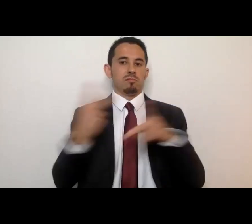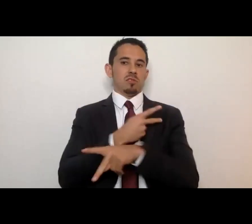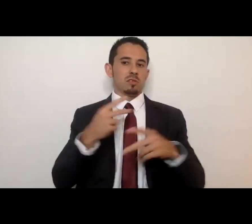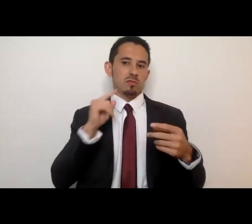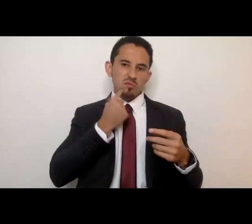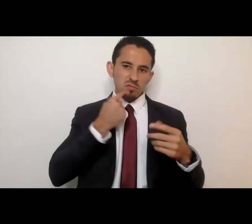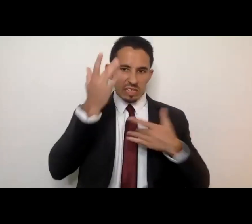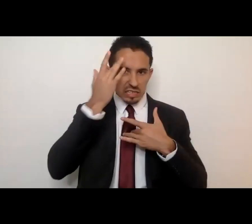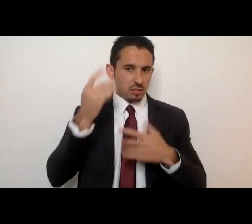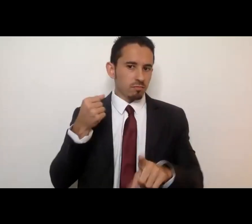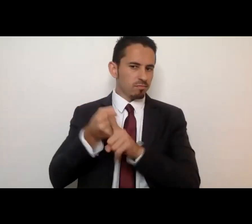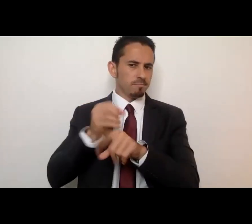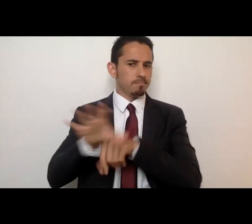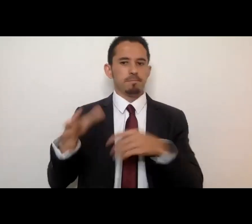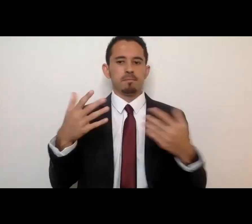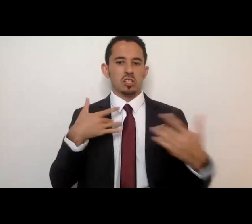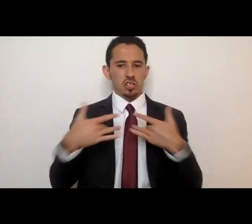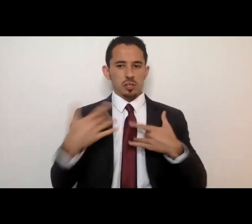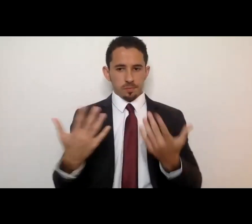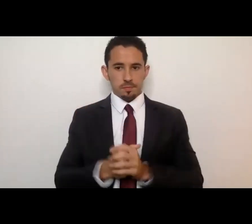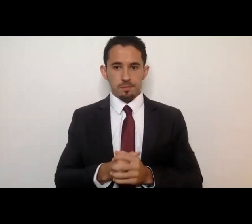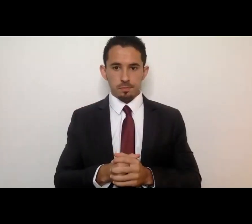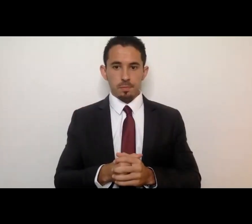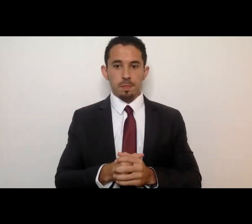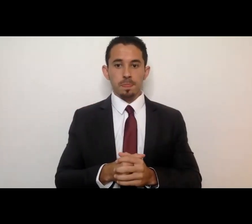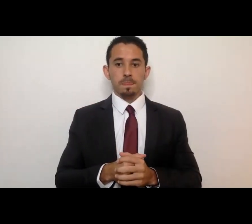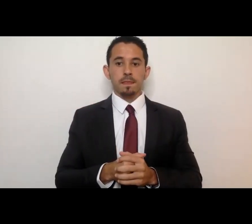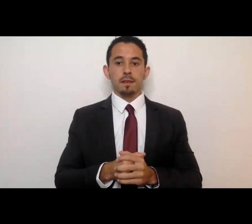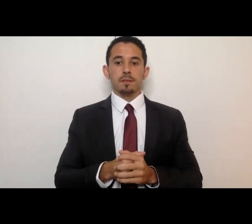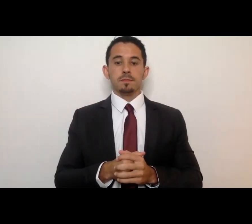also known as co-infection, which can make a person's disease burden worse.